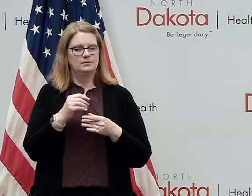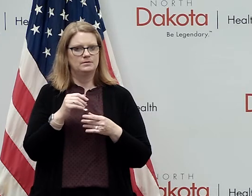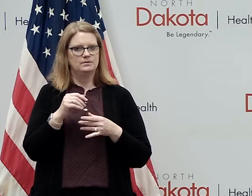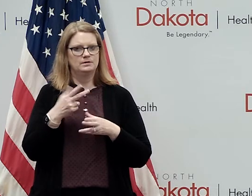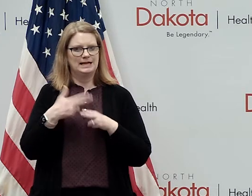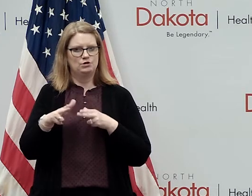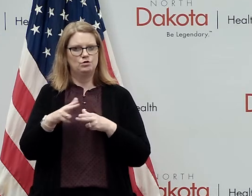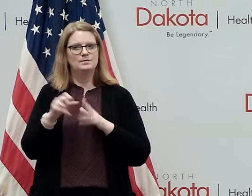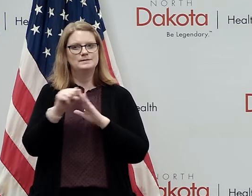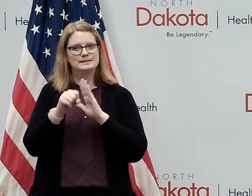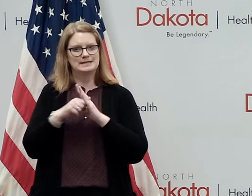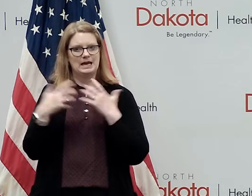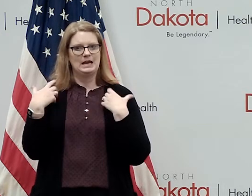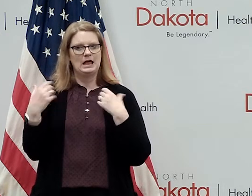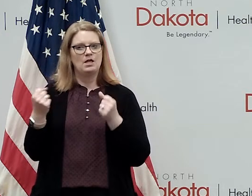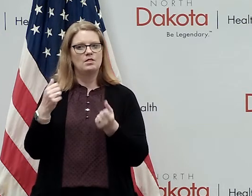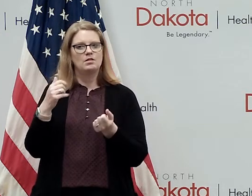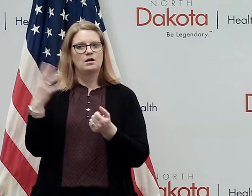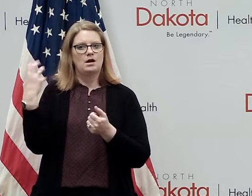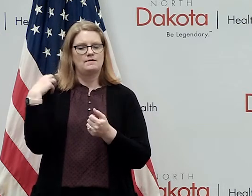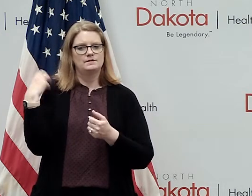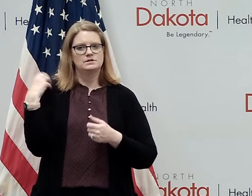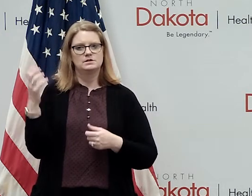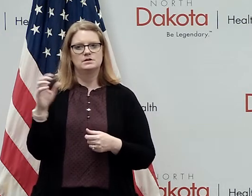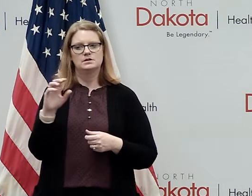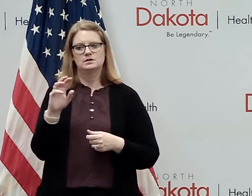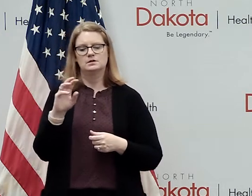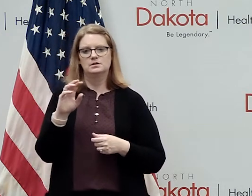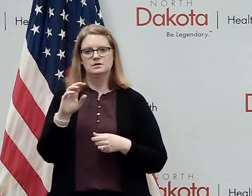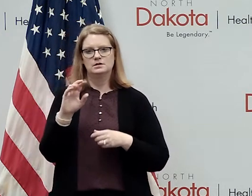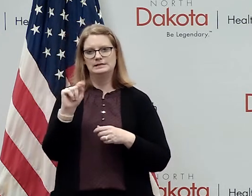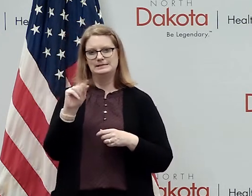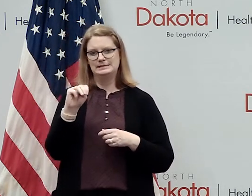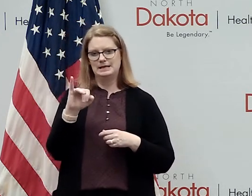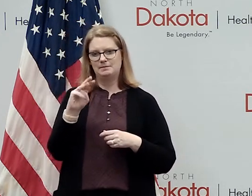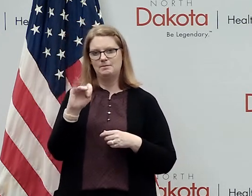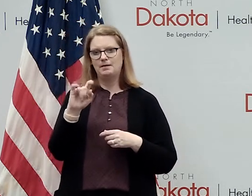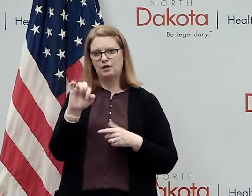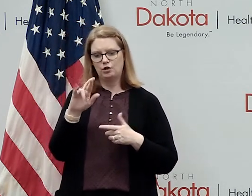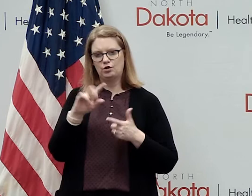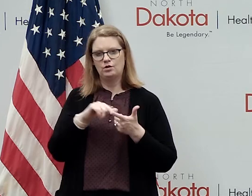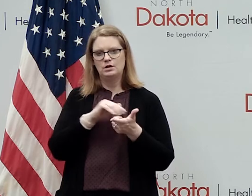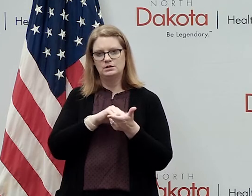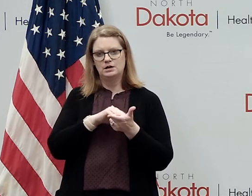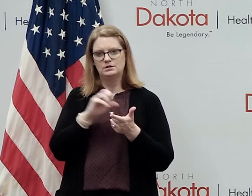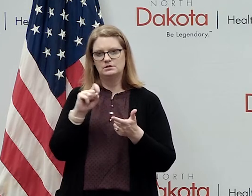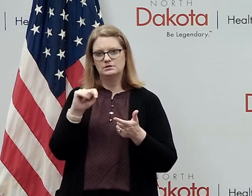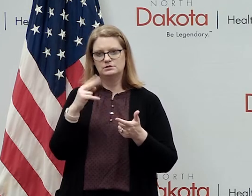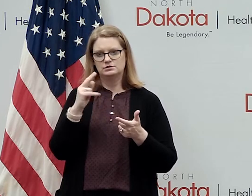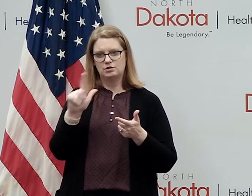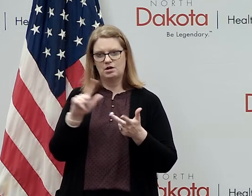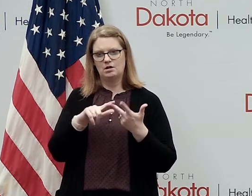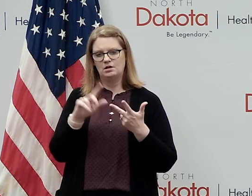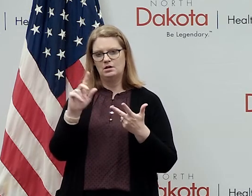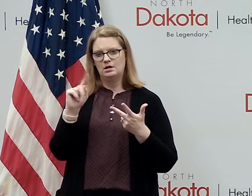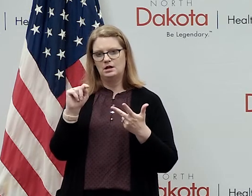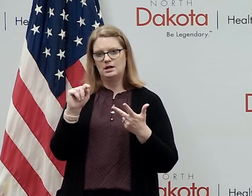Health Officer, Dr. Stahl, and Michelle Comer and Tammy Miller. Michelle Comer being with Commerce, Tammy Miller being the